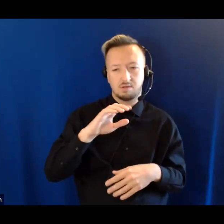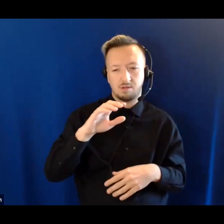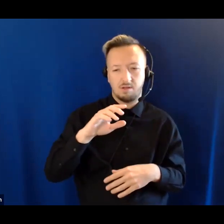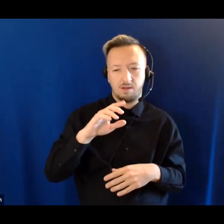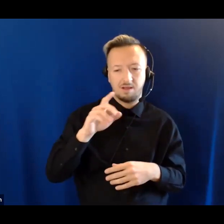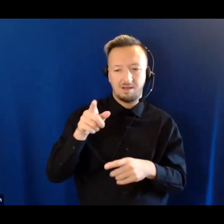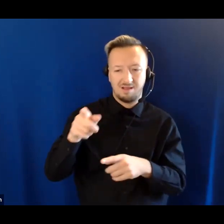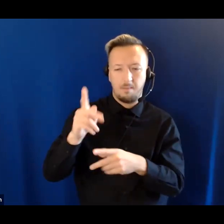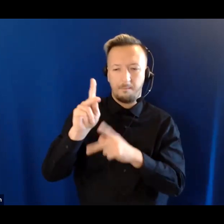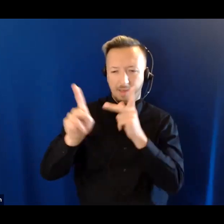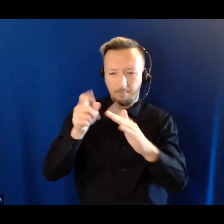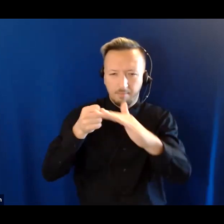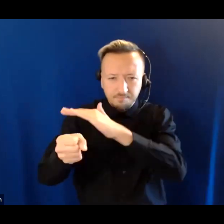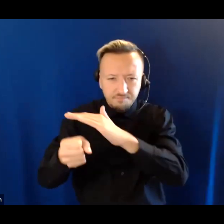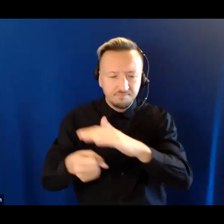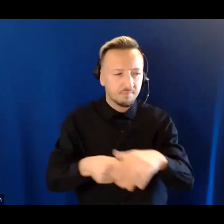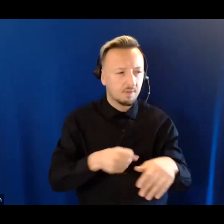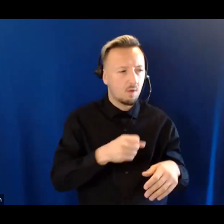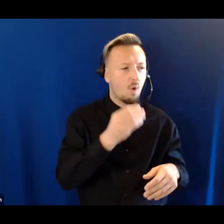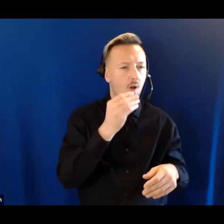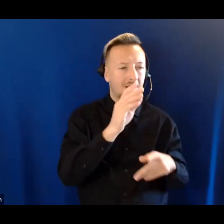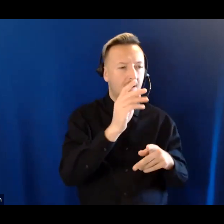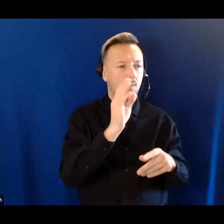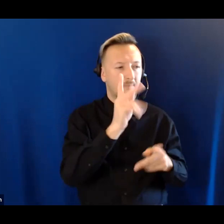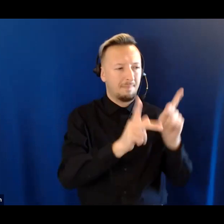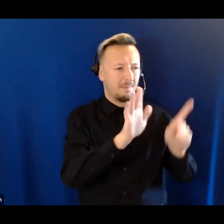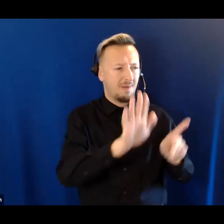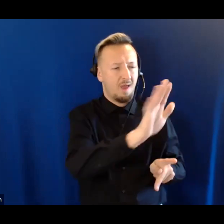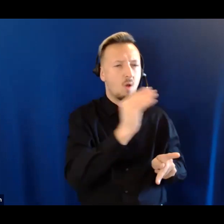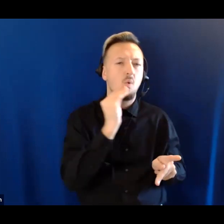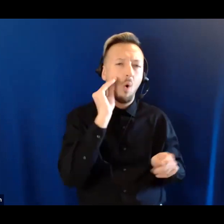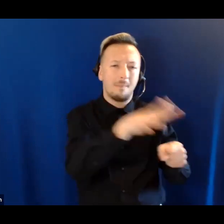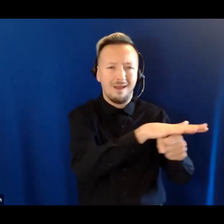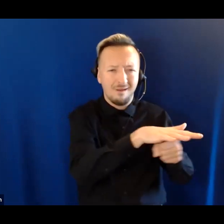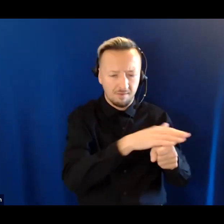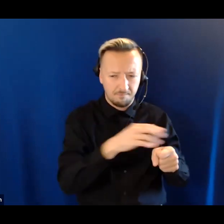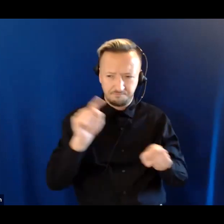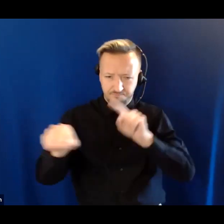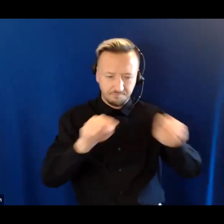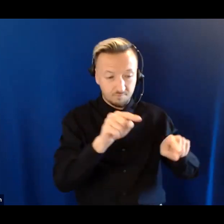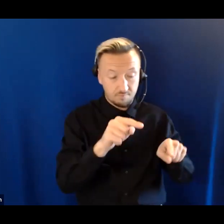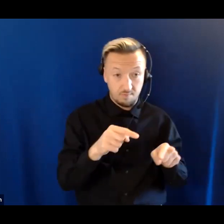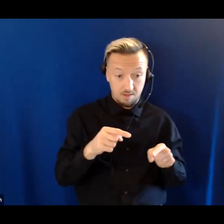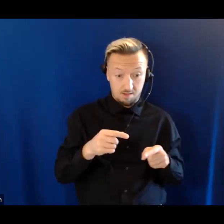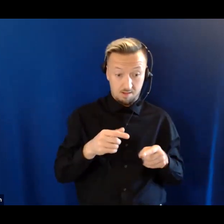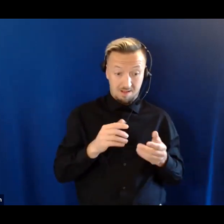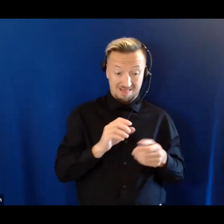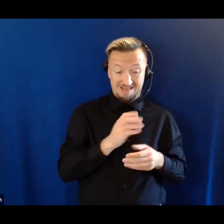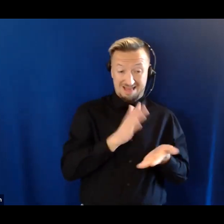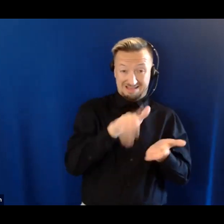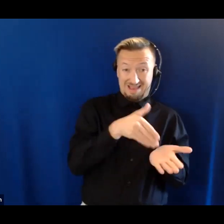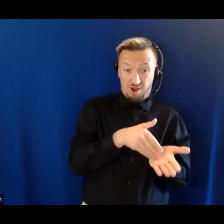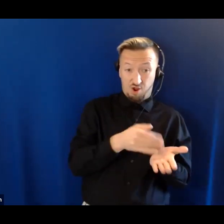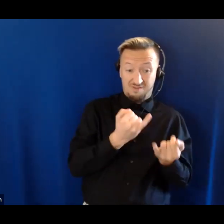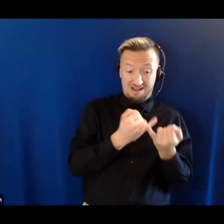of confinement, and inside of neighborhoods. In that time, I've witnessed people 2 blocks from our Center for Independent Living